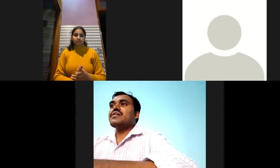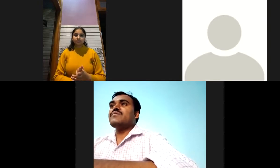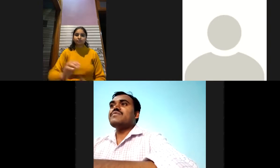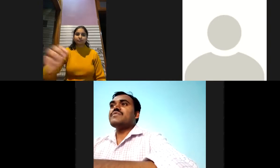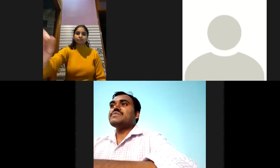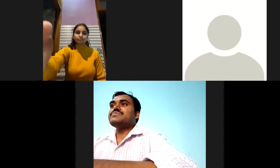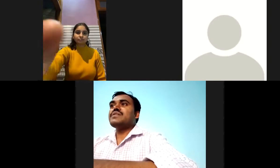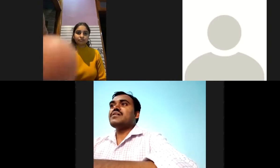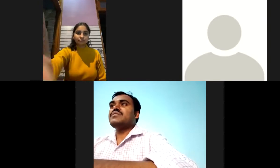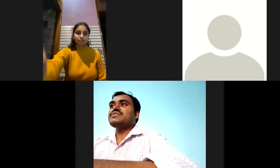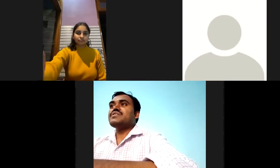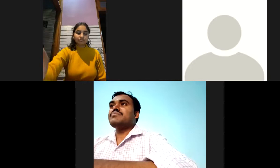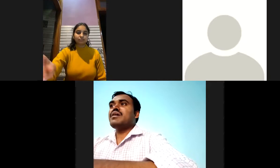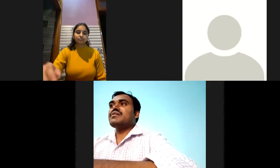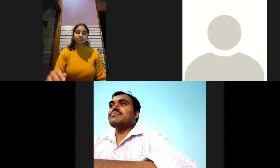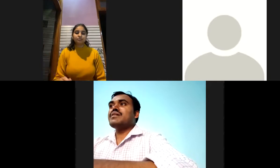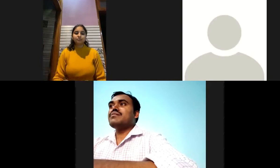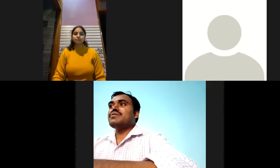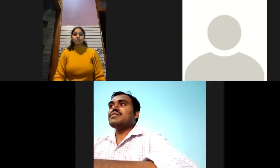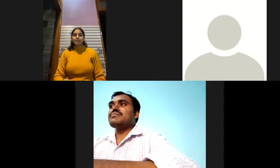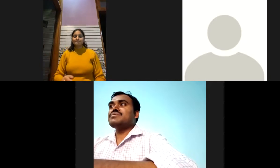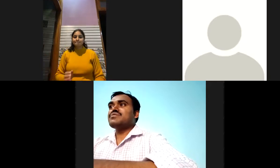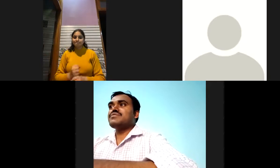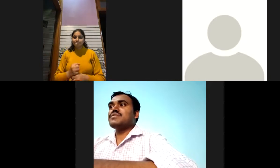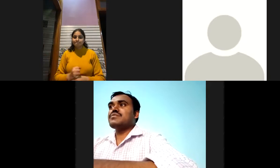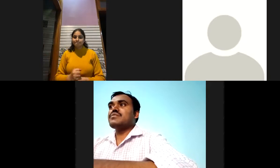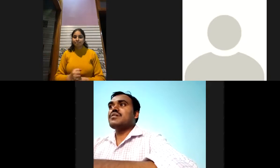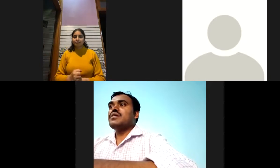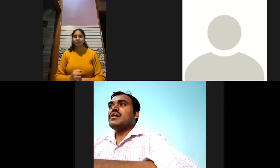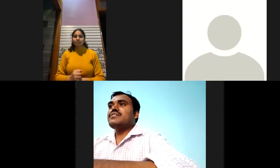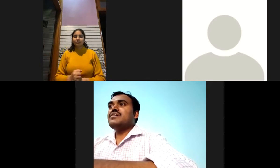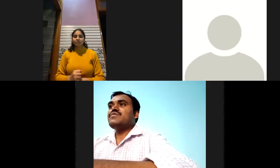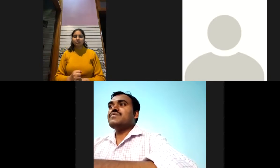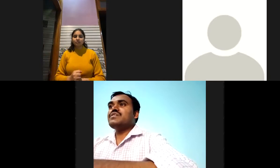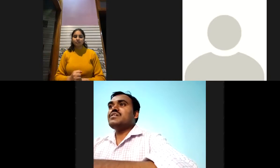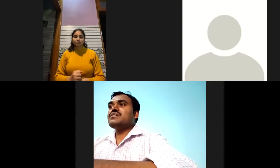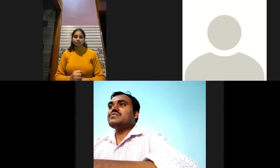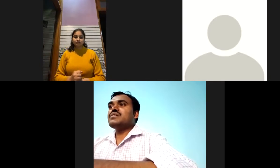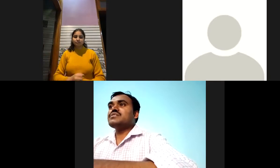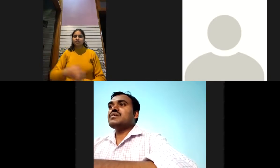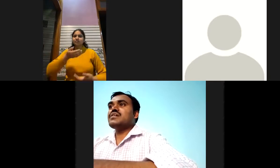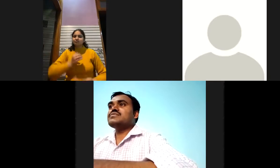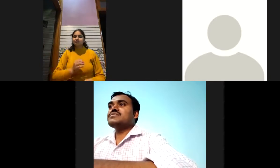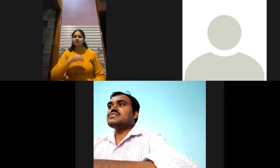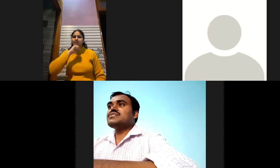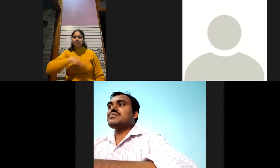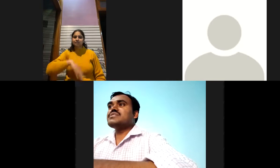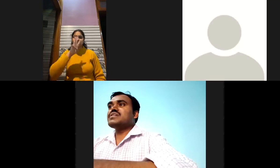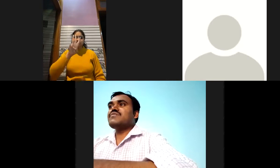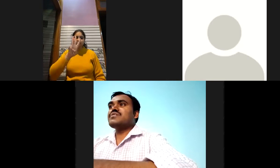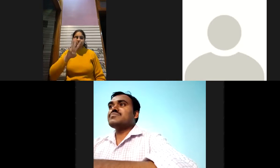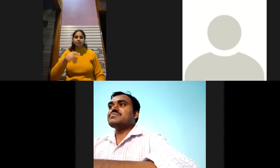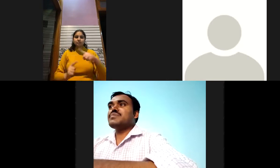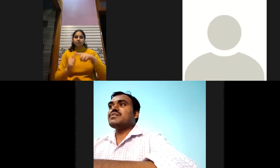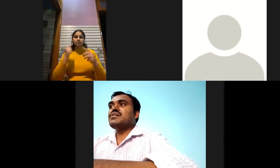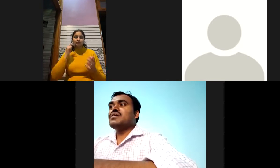and comfort from his mother, which had made him adamant and mischievous. At the age of 3 years, Oscar gets a tin drum as a gift